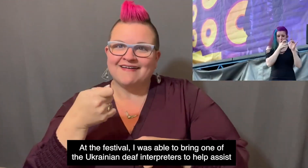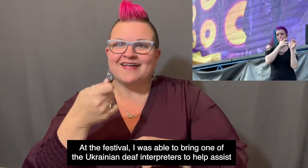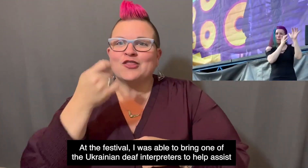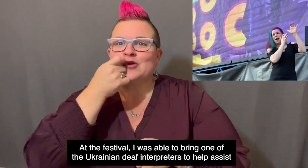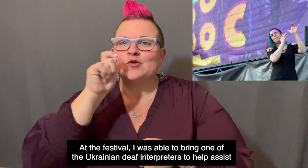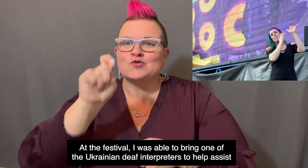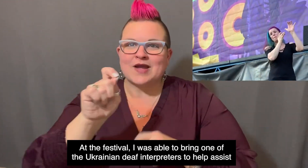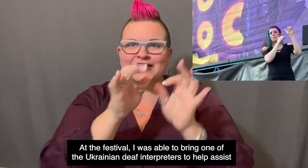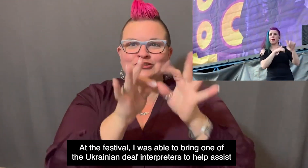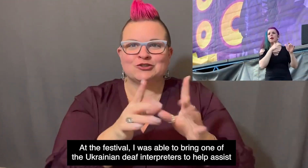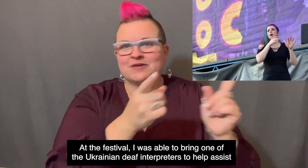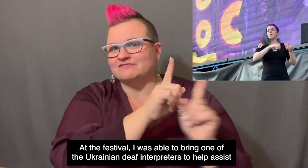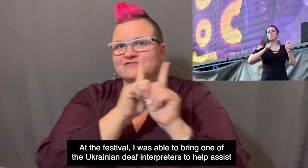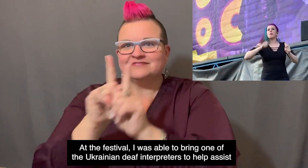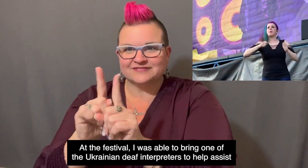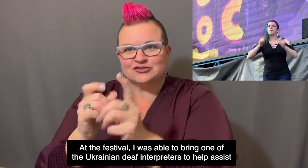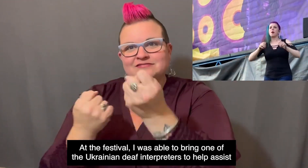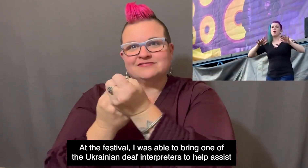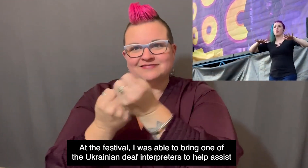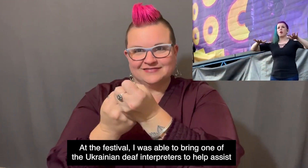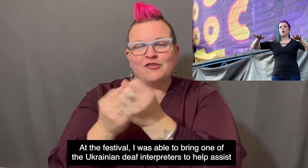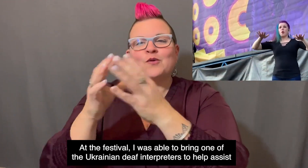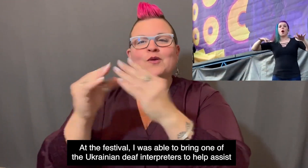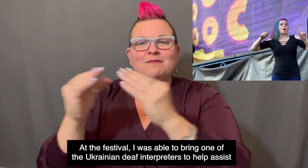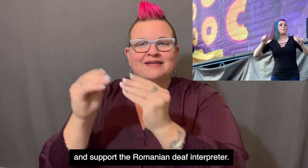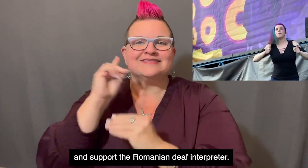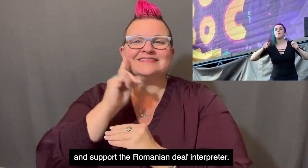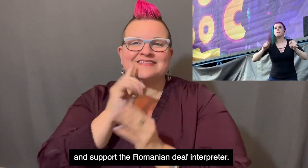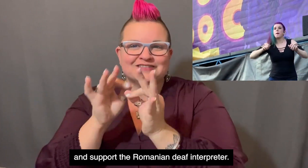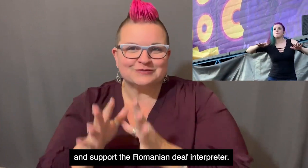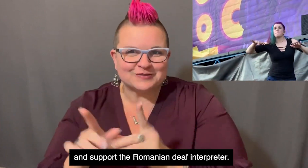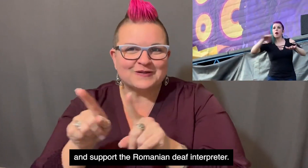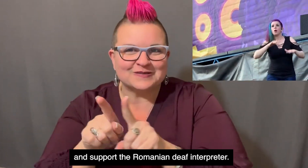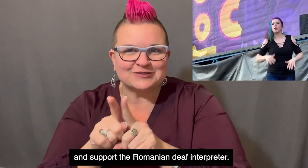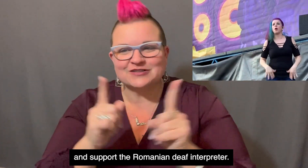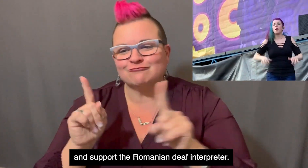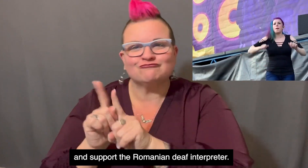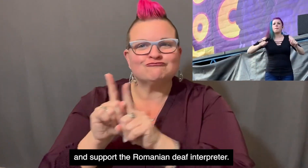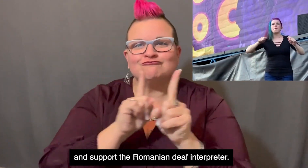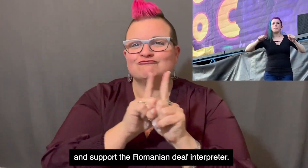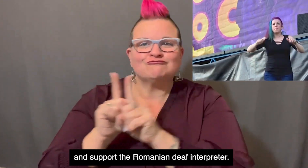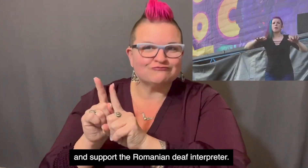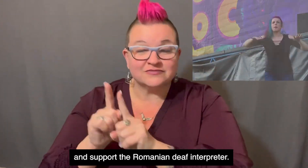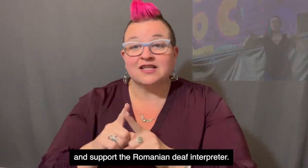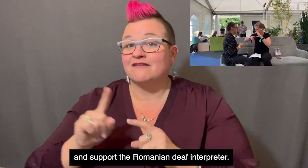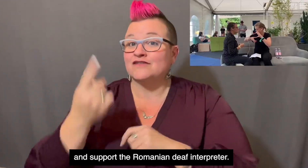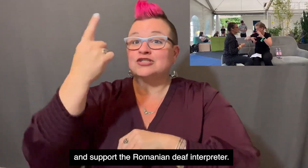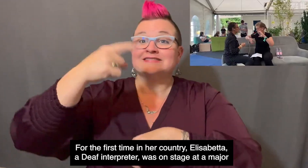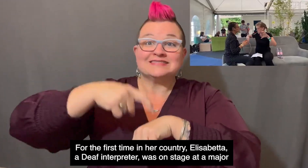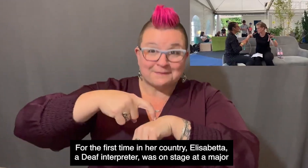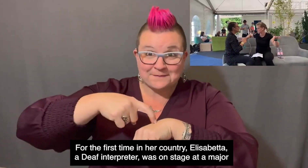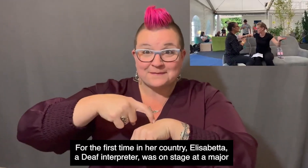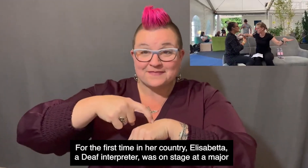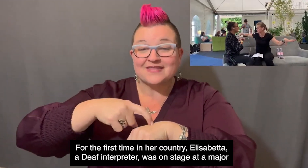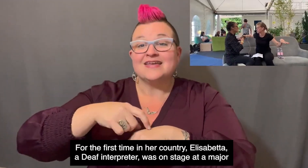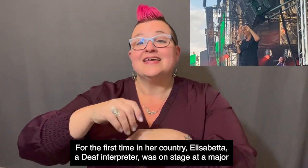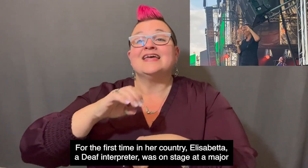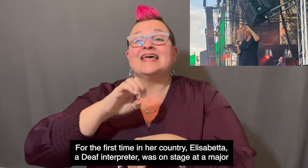one of the Ukrainian deaf interpreters to help assist and support the Romanian deaf interpreter. For the first time in her